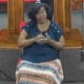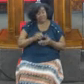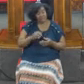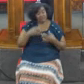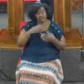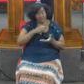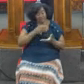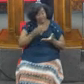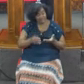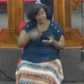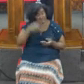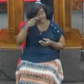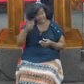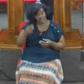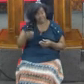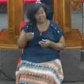to